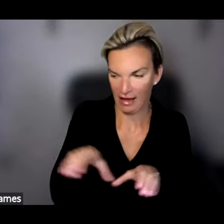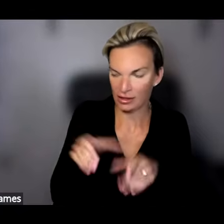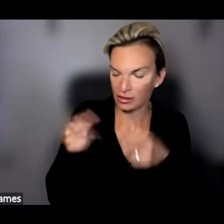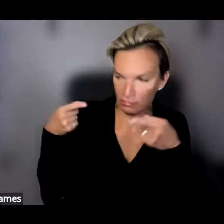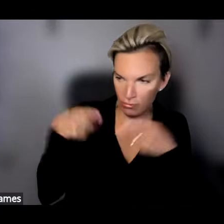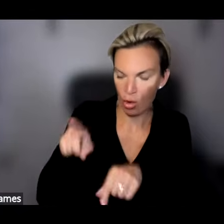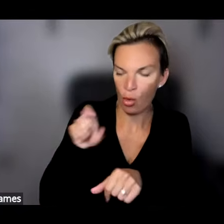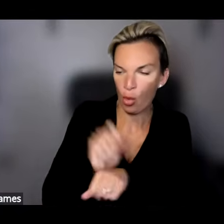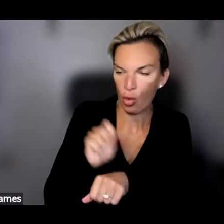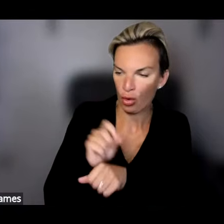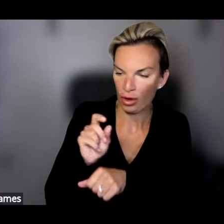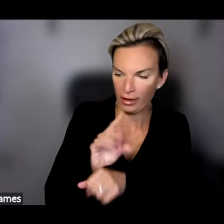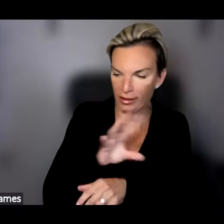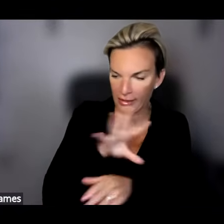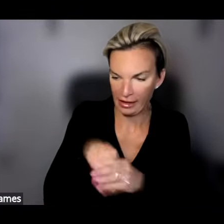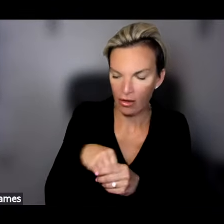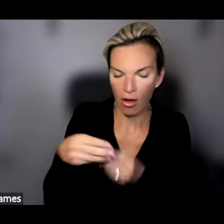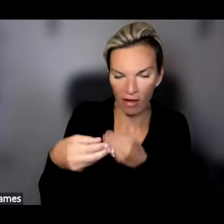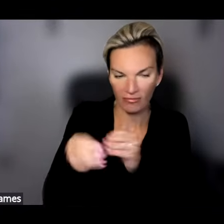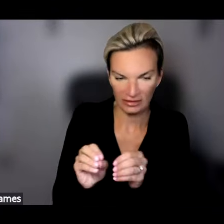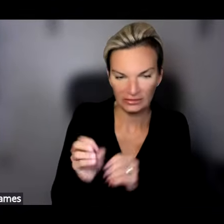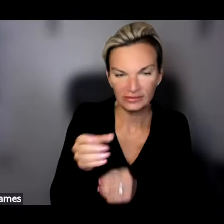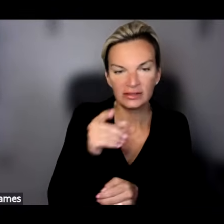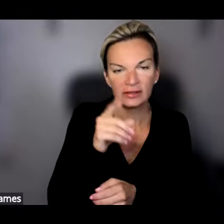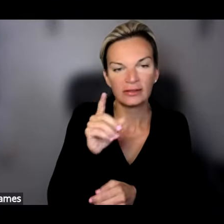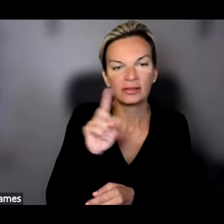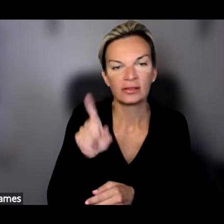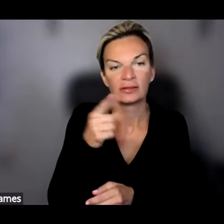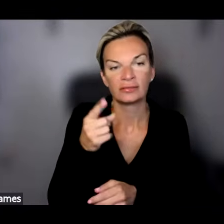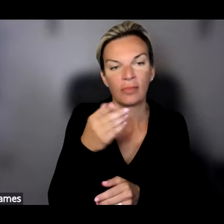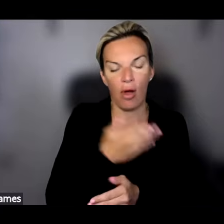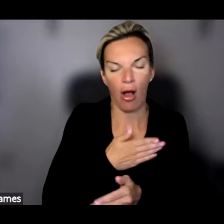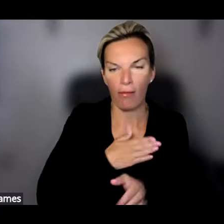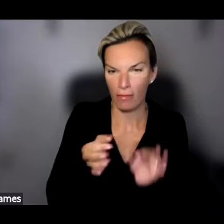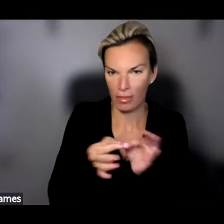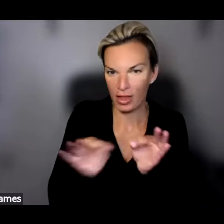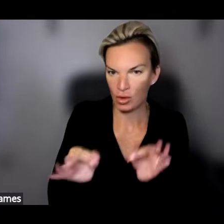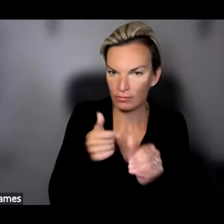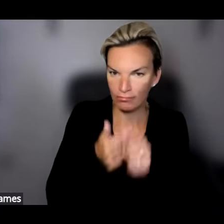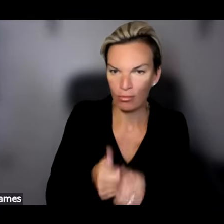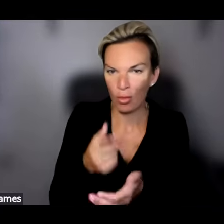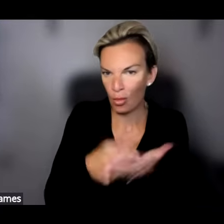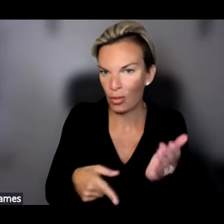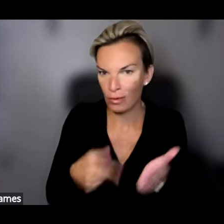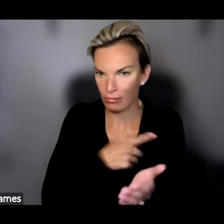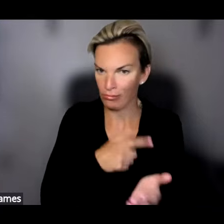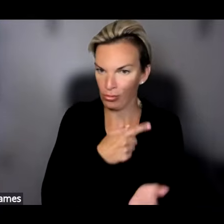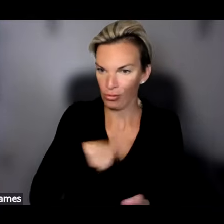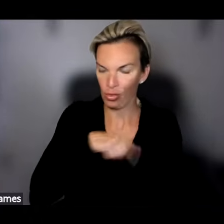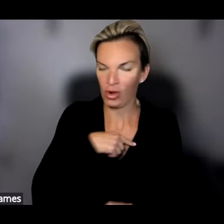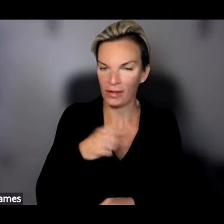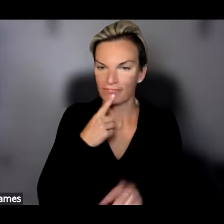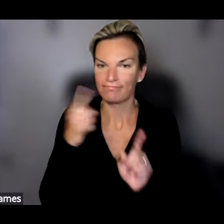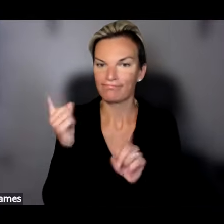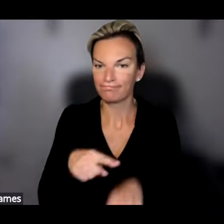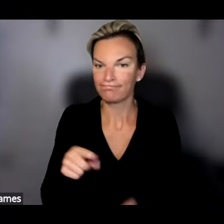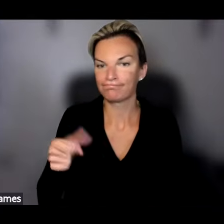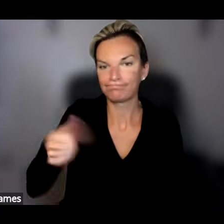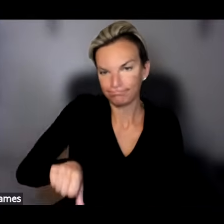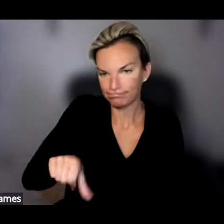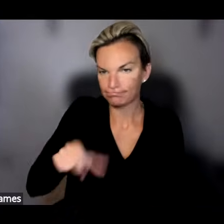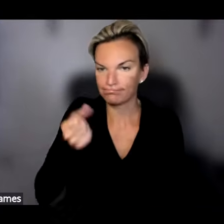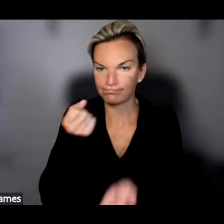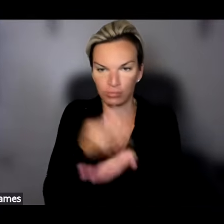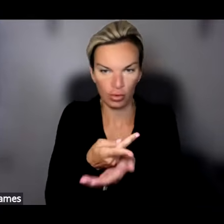of the last sets of language that the board approved or rejected. So beyond that, we don't make a recommendation. Thank